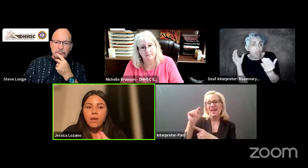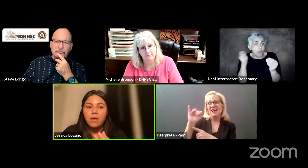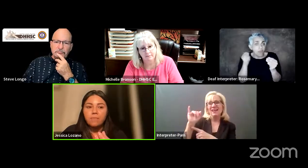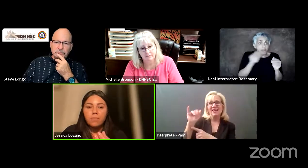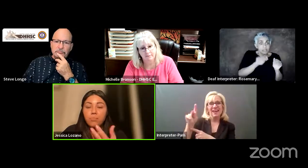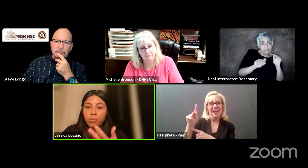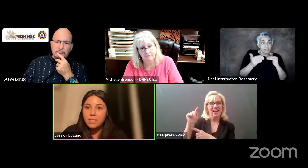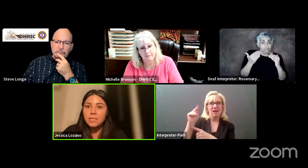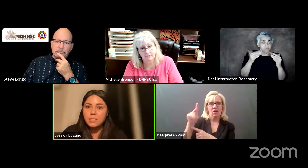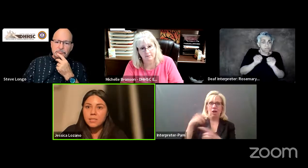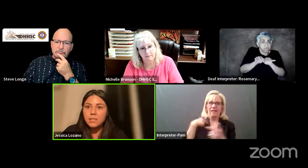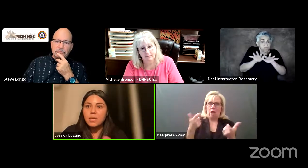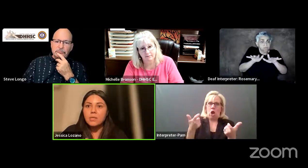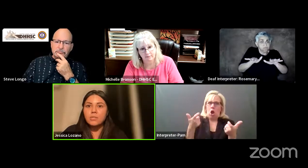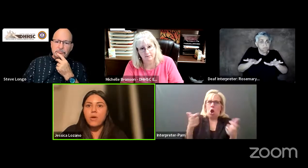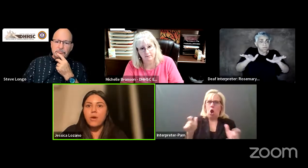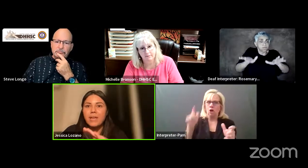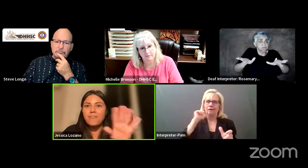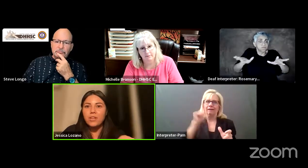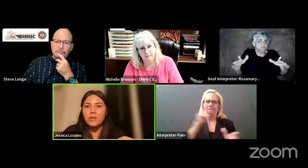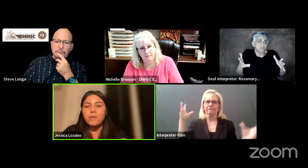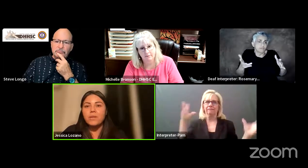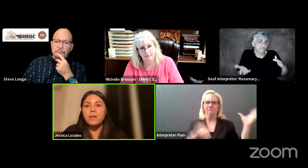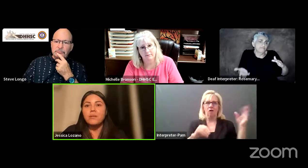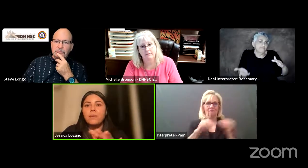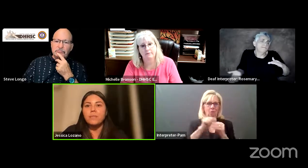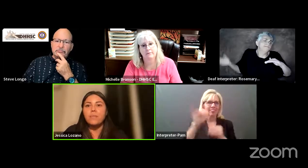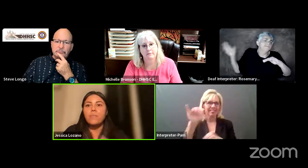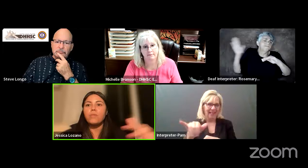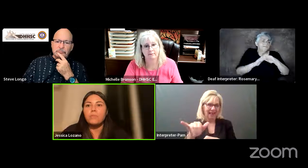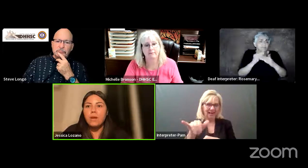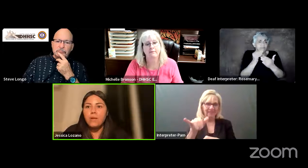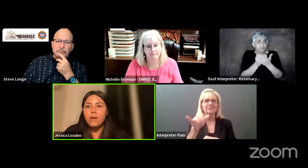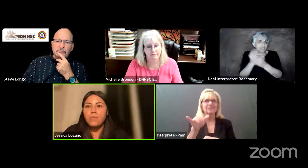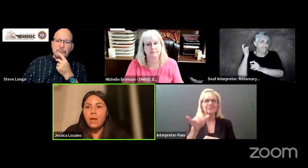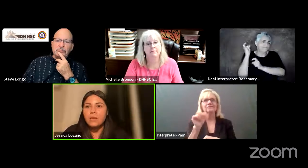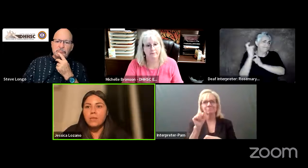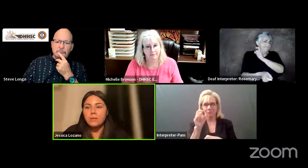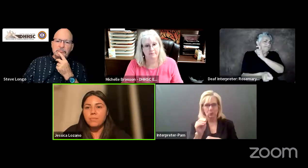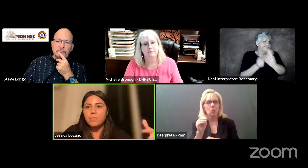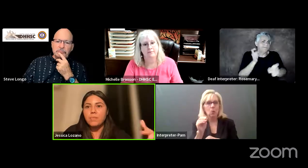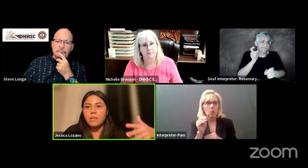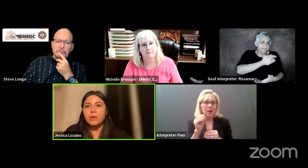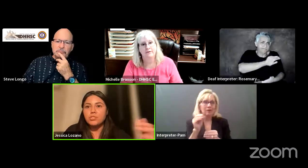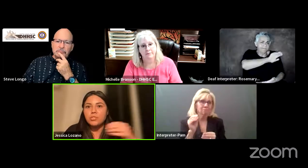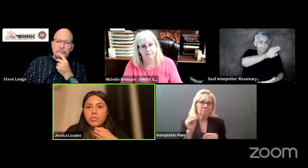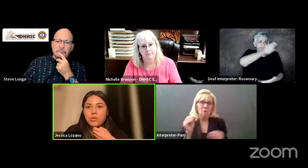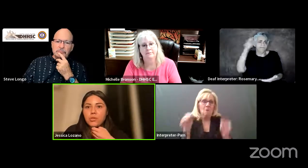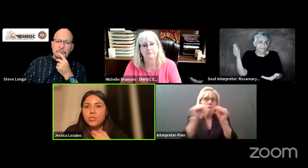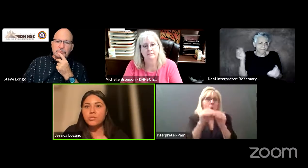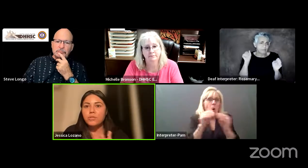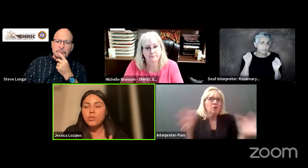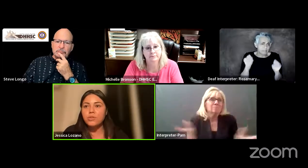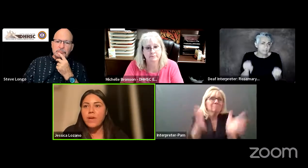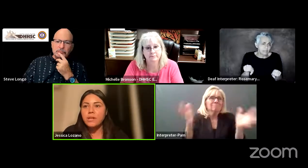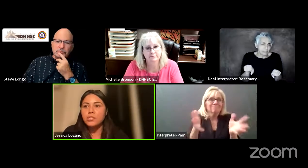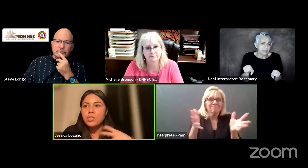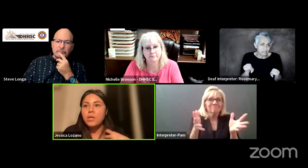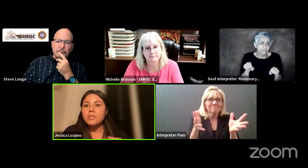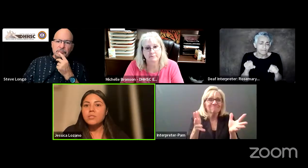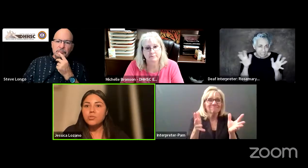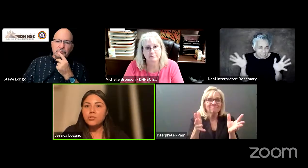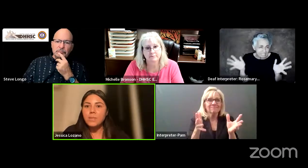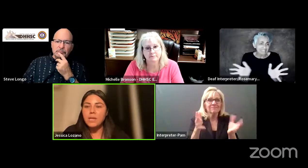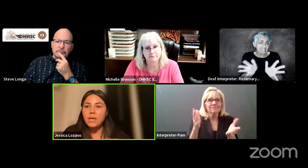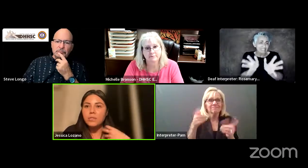deaf presence. So I'll make a video and put it on there, but the more the merrier, right? The larger, so use to your